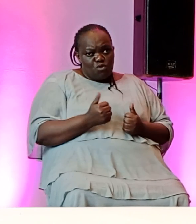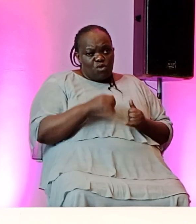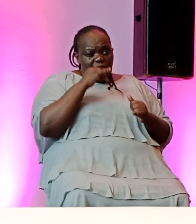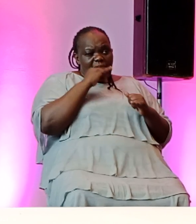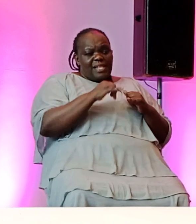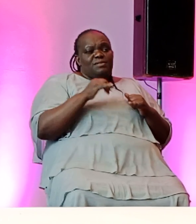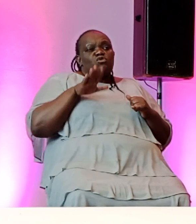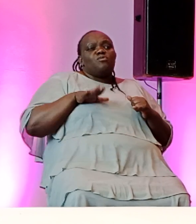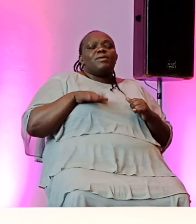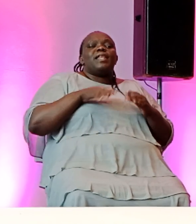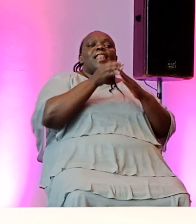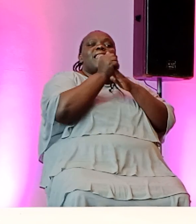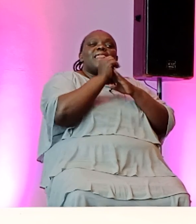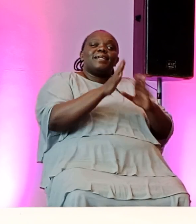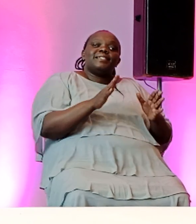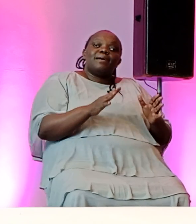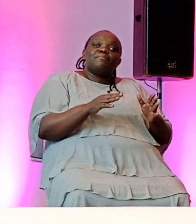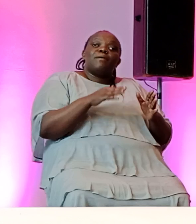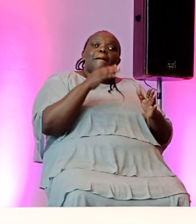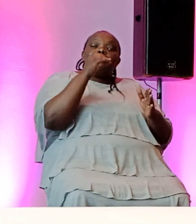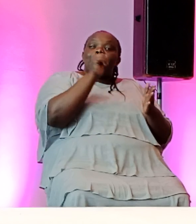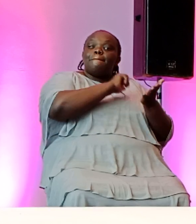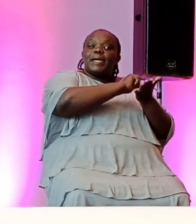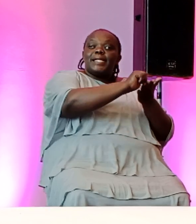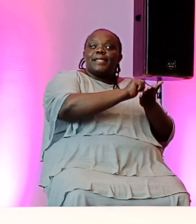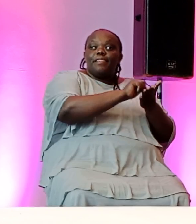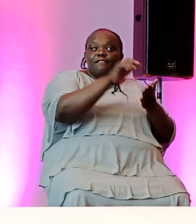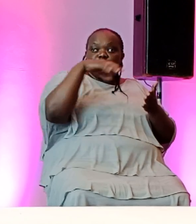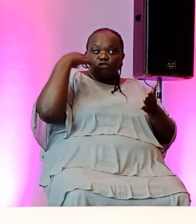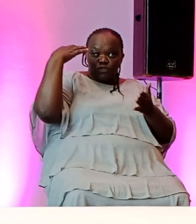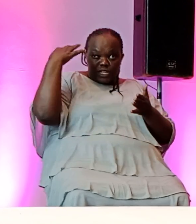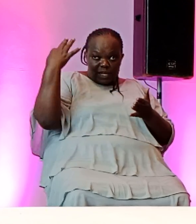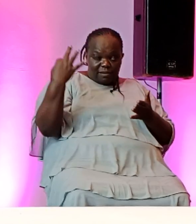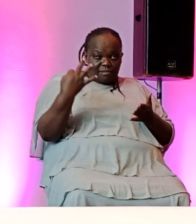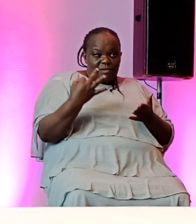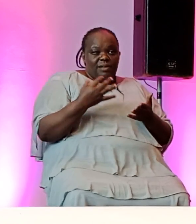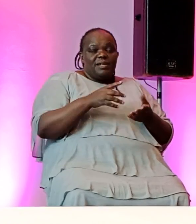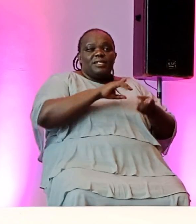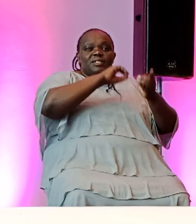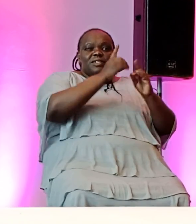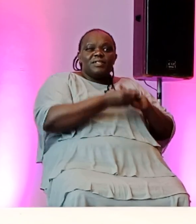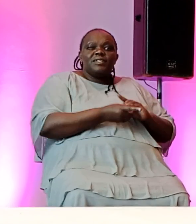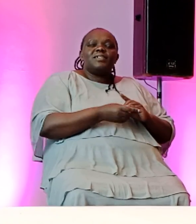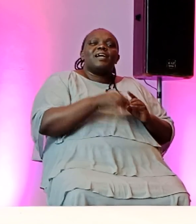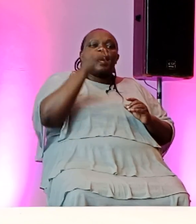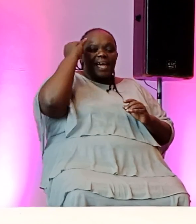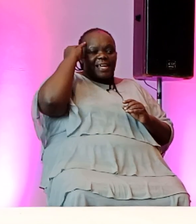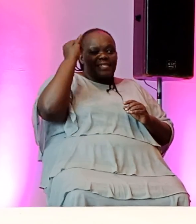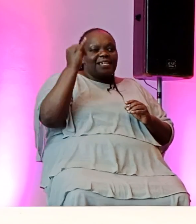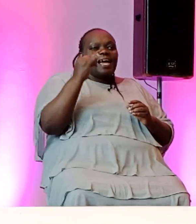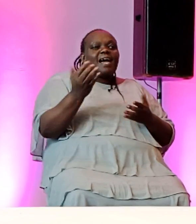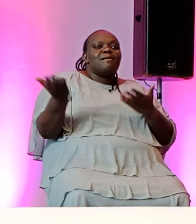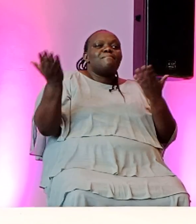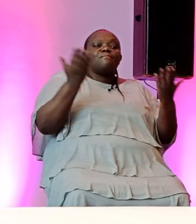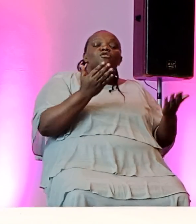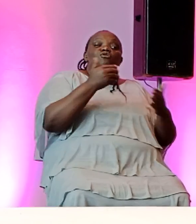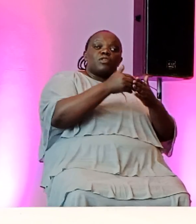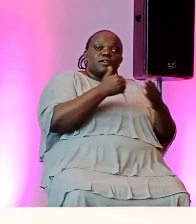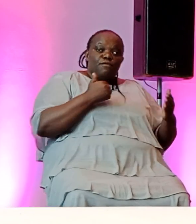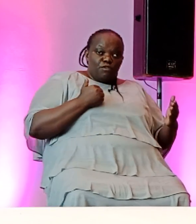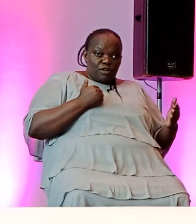Lastly, women leadership will paint the future. Unique, transformational ideas will be brought to the